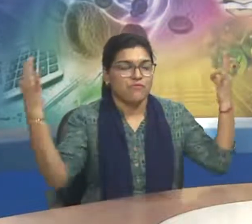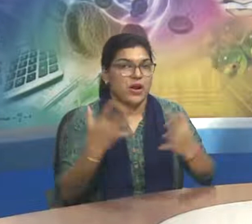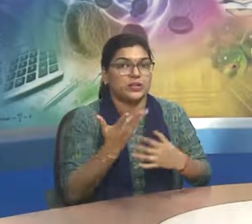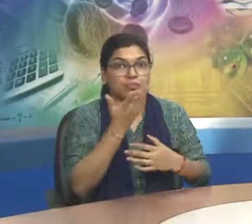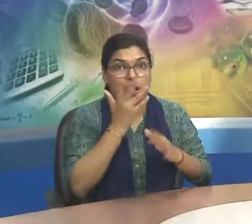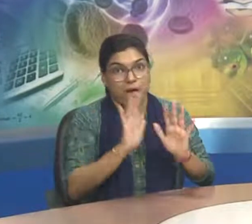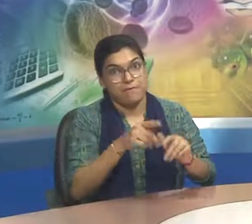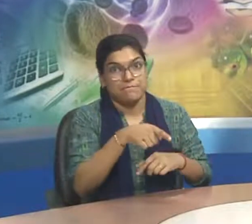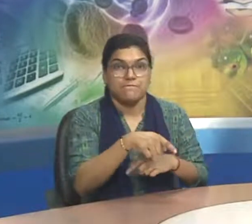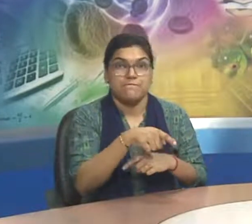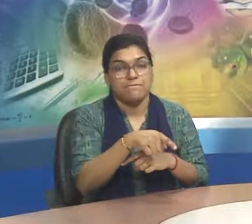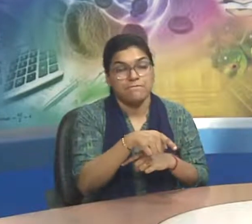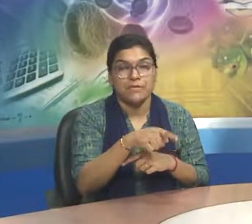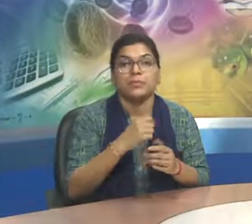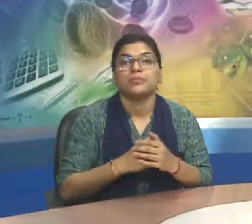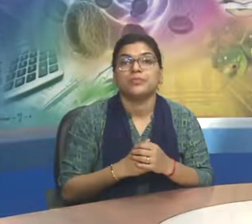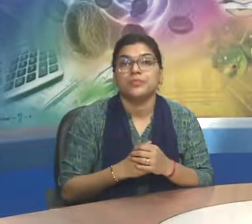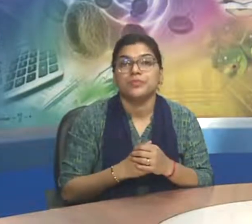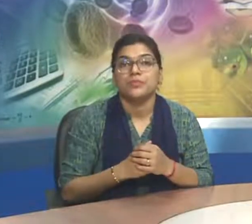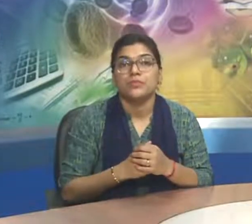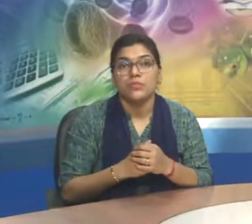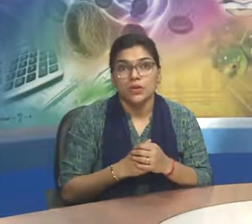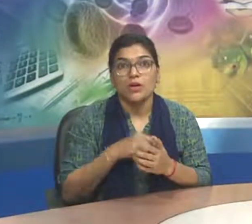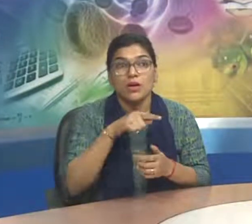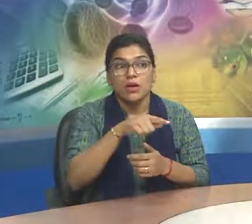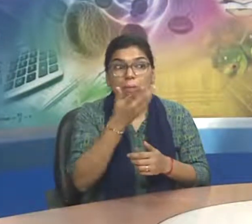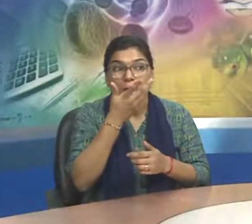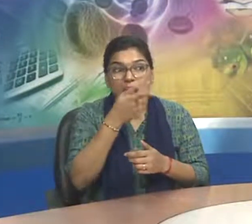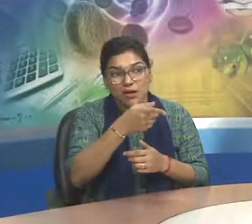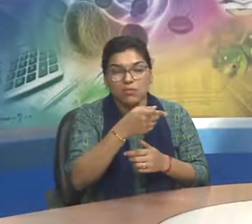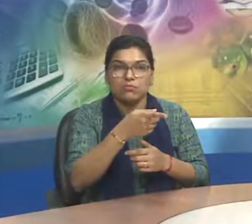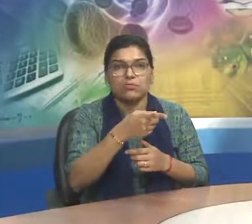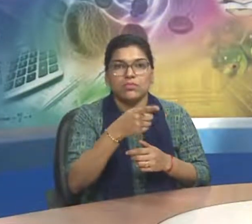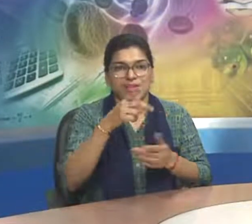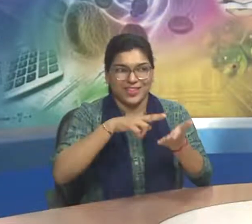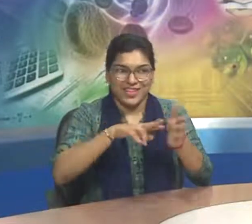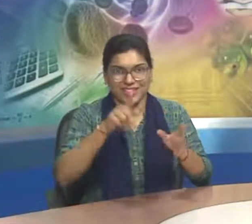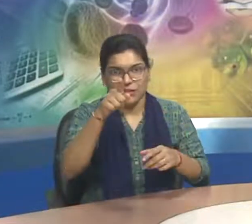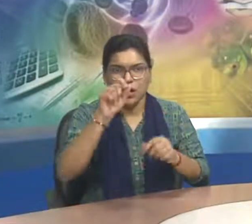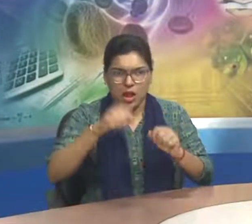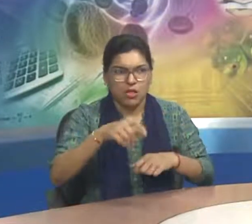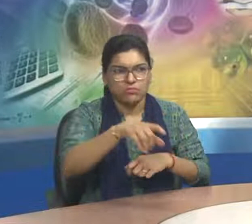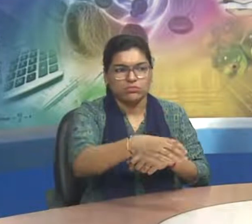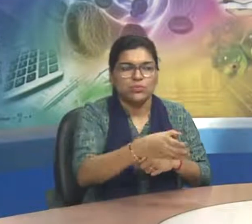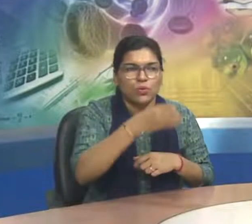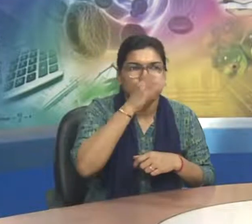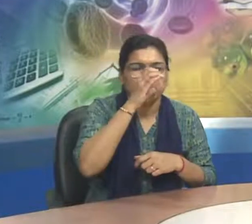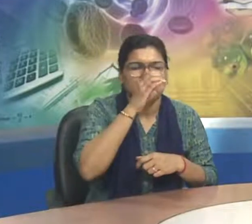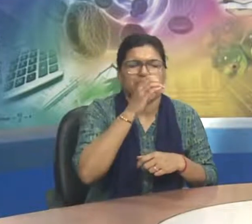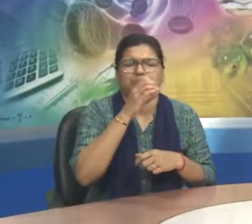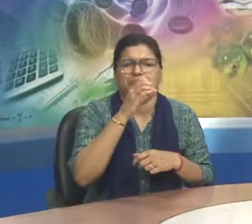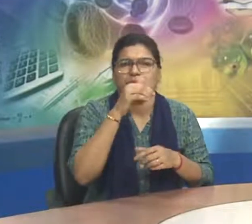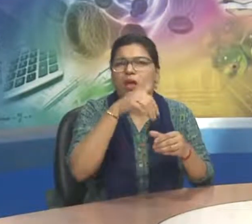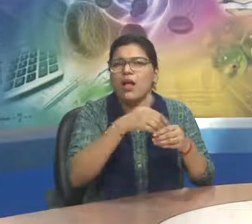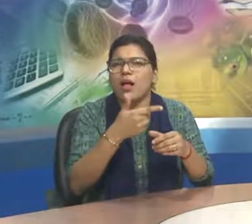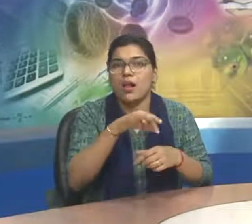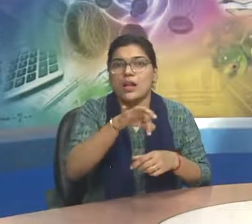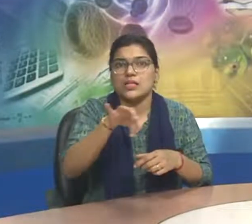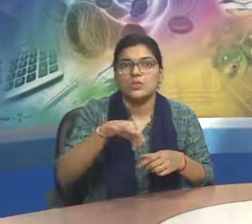which is a big problem, this is because that we humans, we use